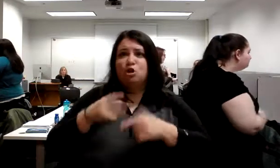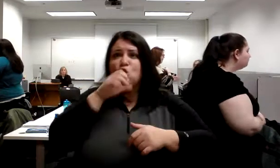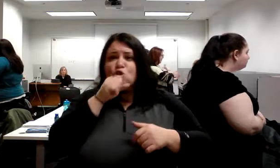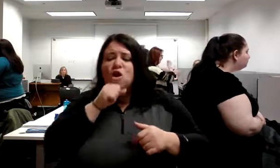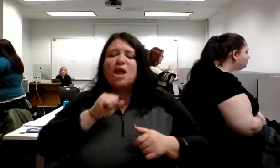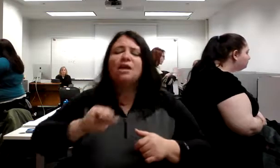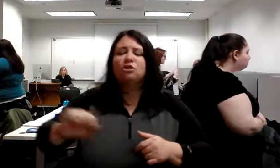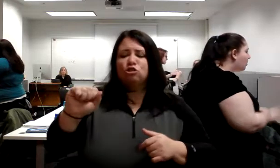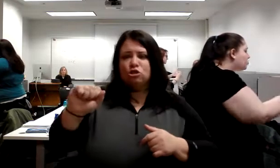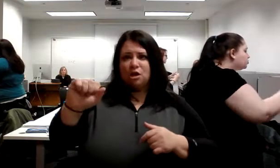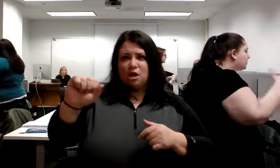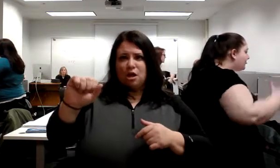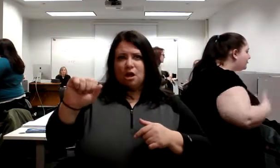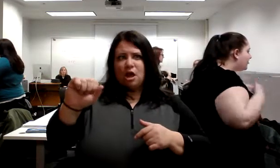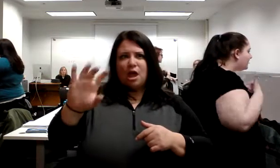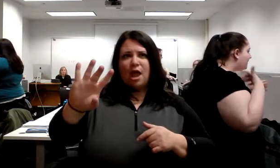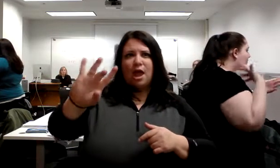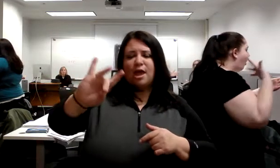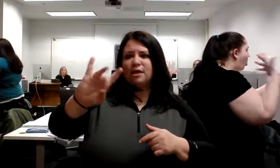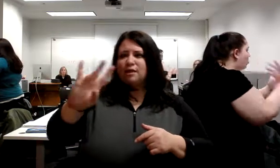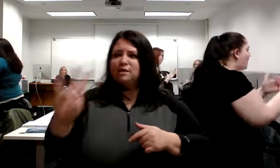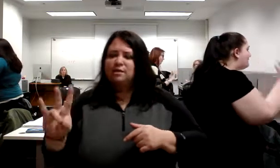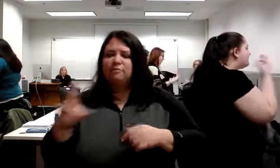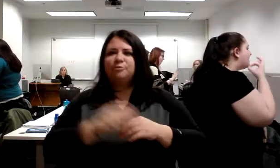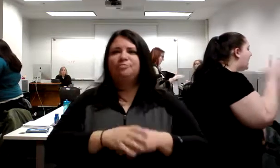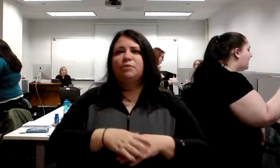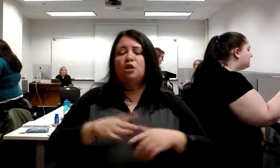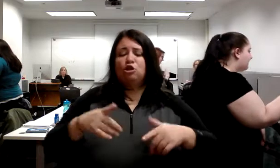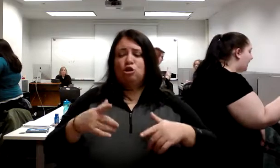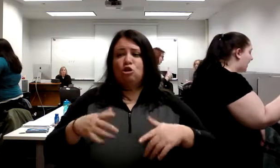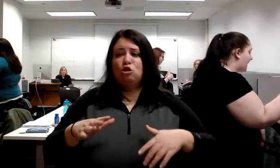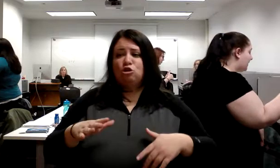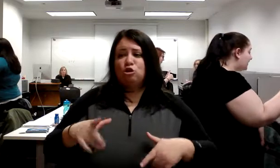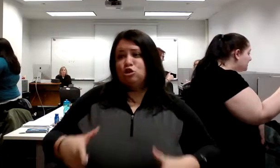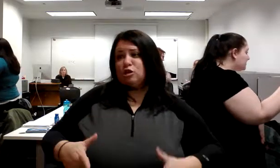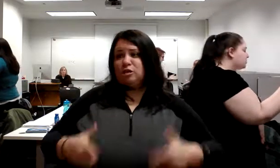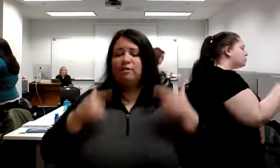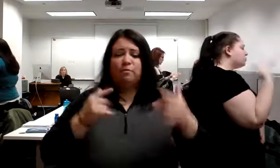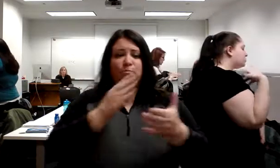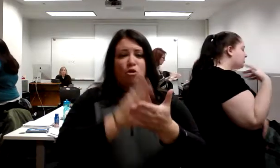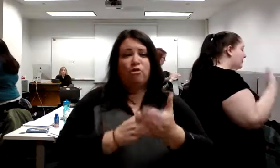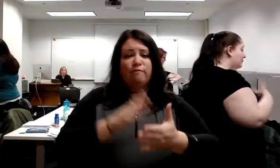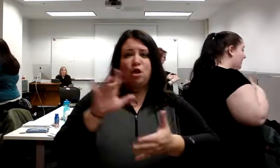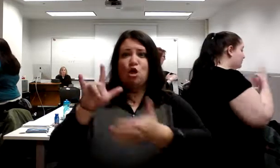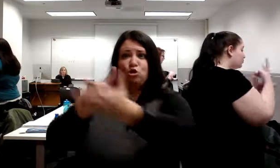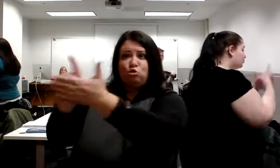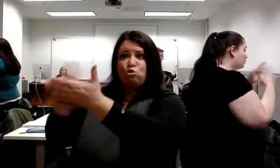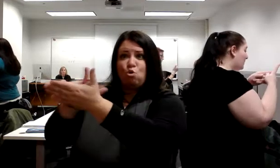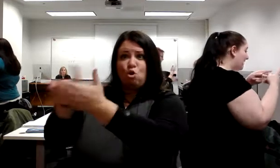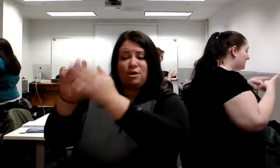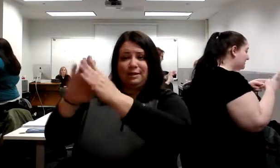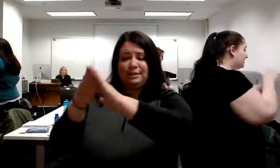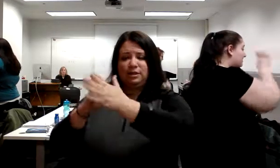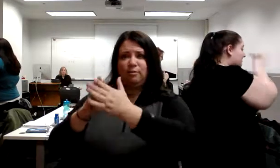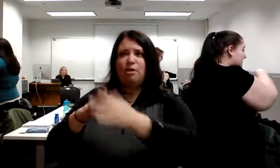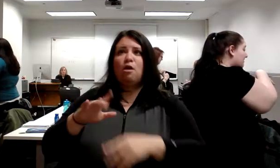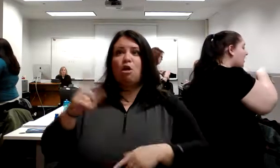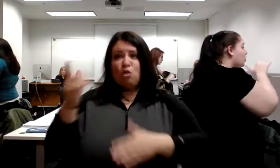she lived part of her life in New York City. And another part of her life, she traveled all the way to New Mexico.